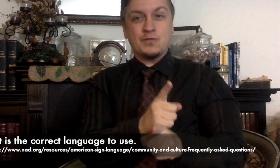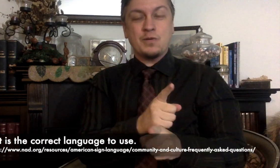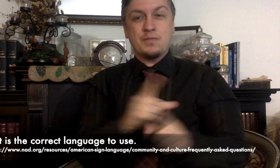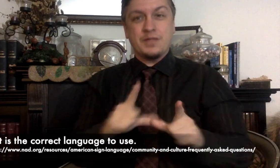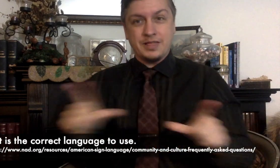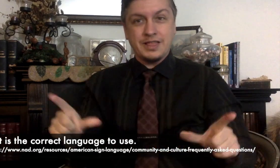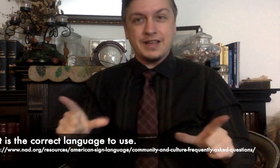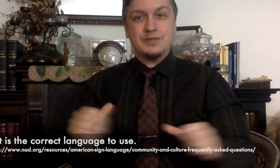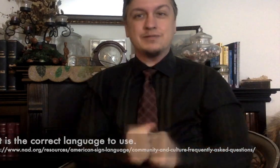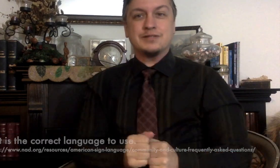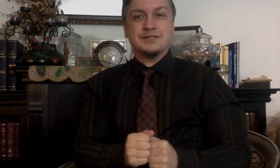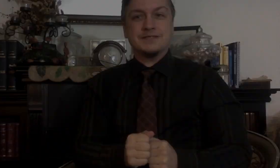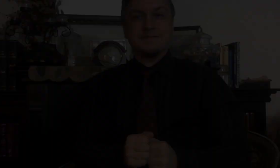That is a correct language to use.